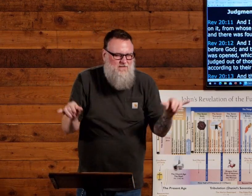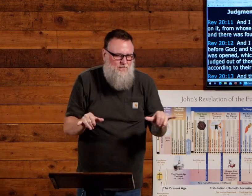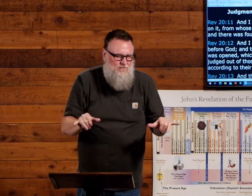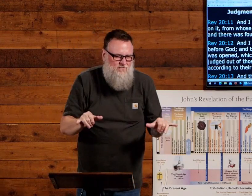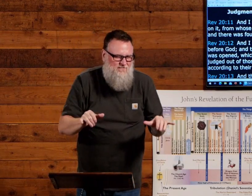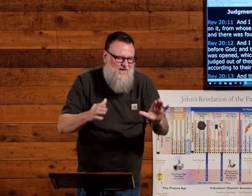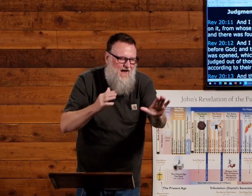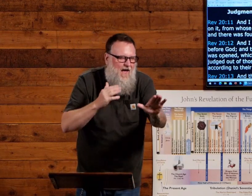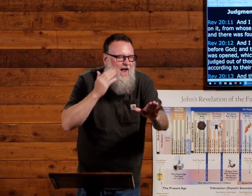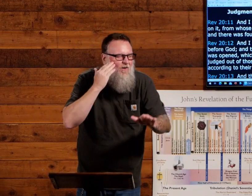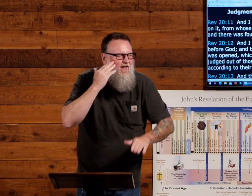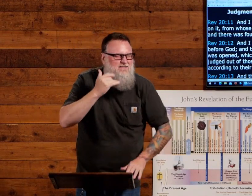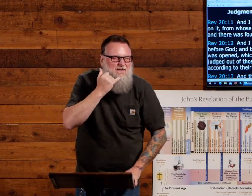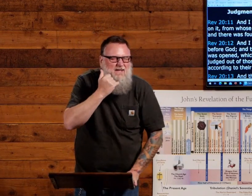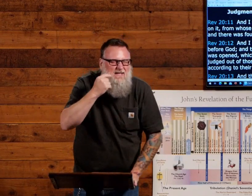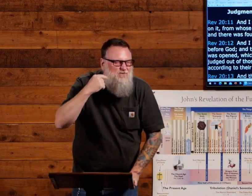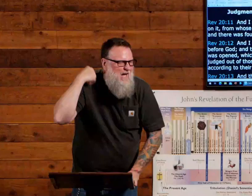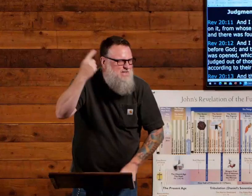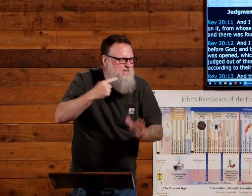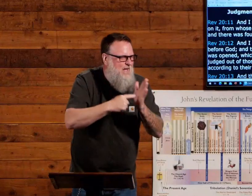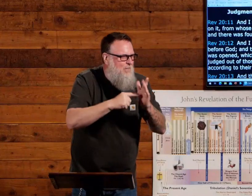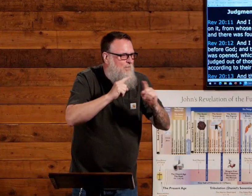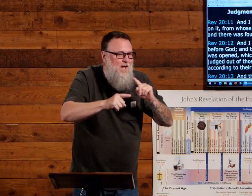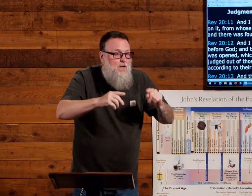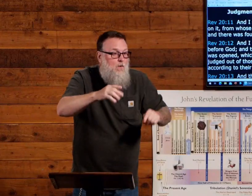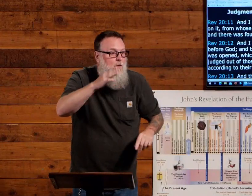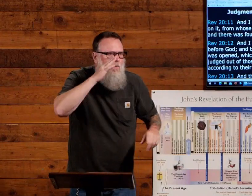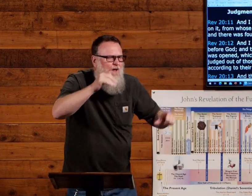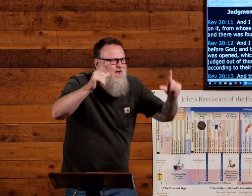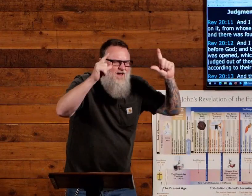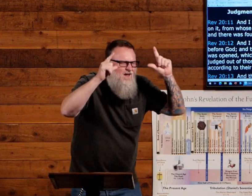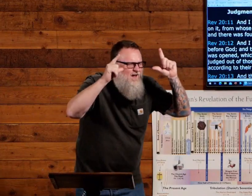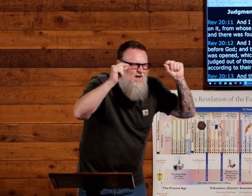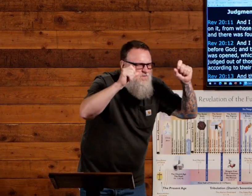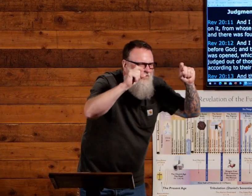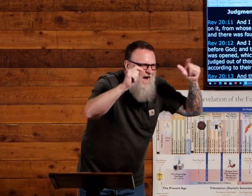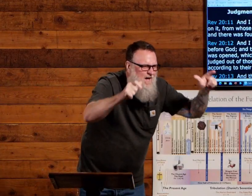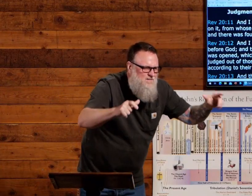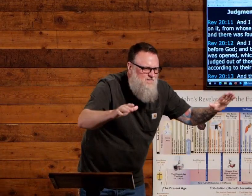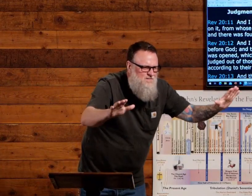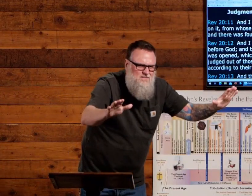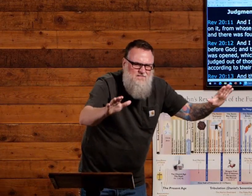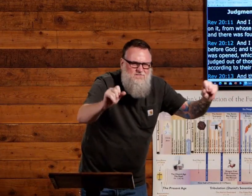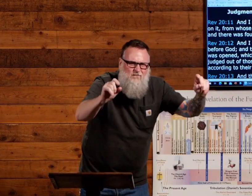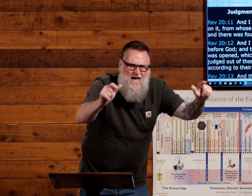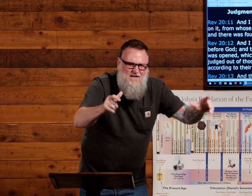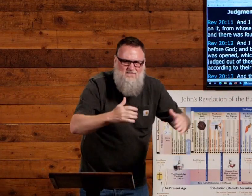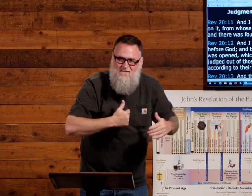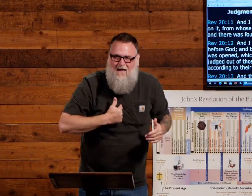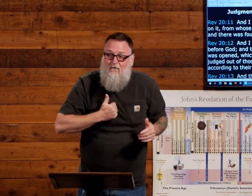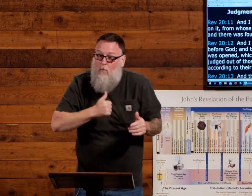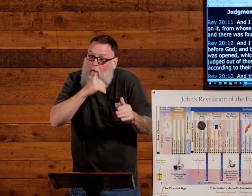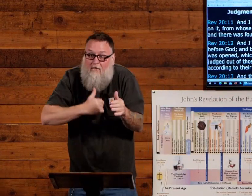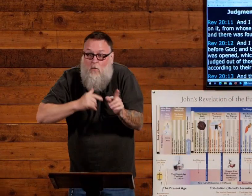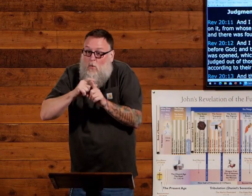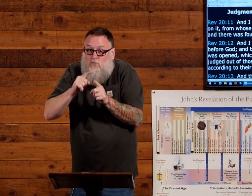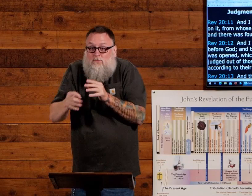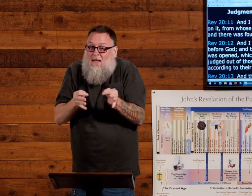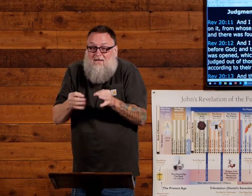Twinkling of an eye. Maybe it'll be similar. I don't know. Say, James, you're crazy. And it's a crazy example. And twinkling of an eye is so fast. I